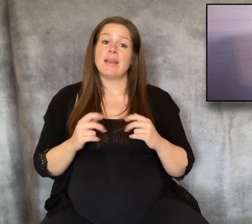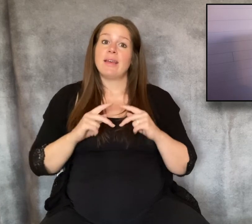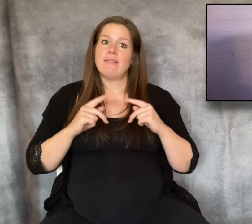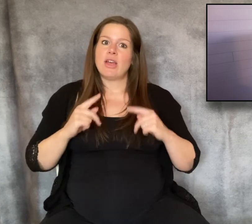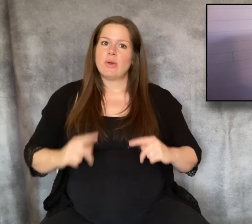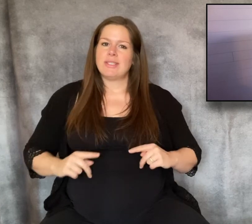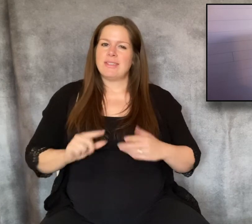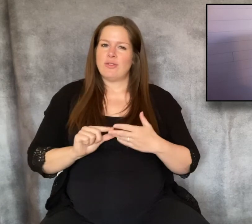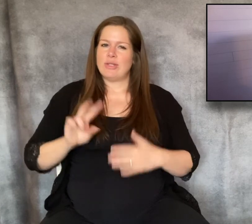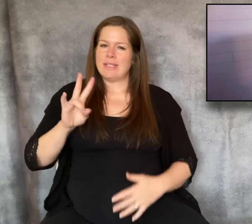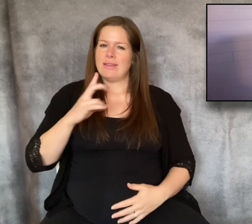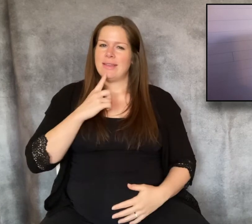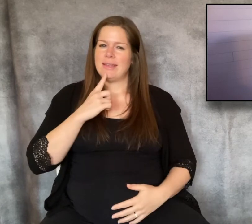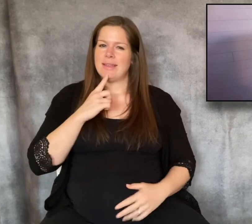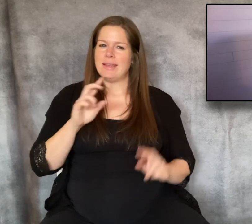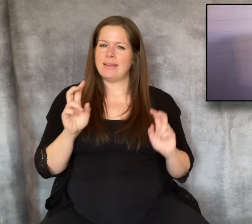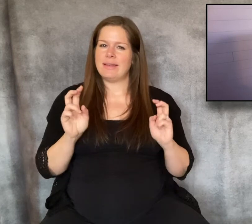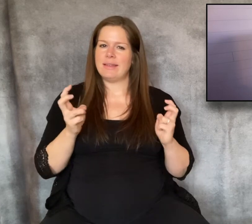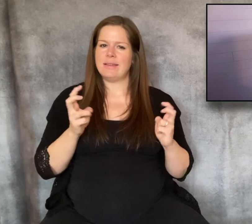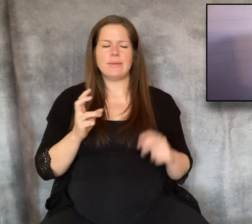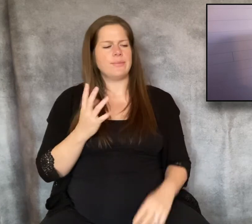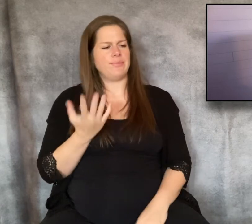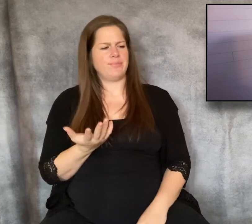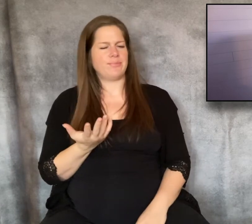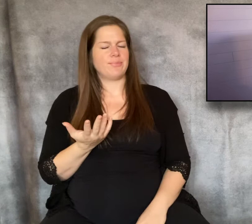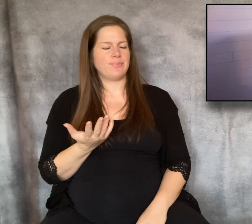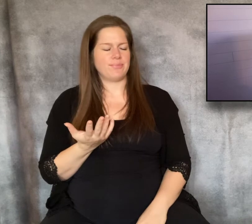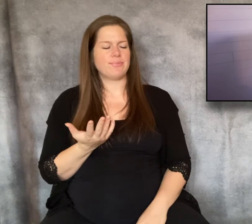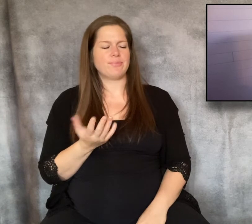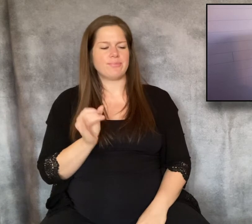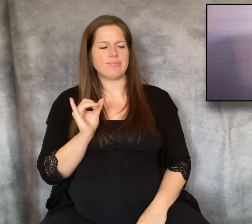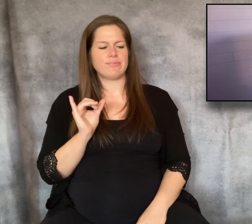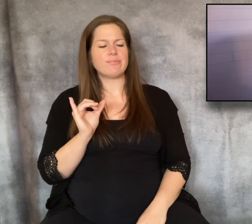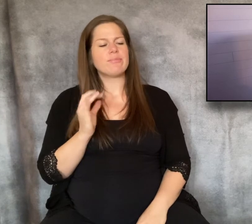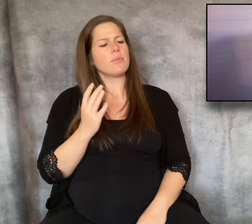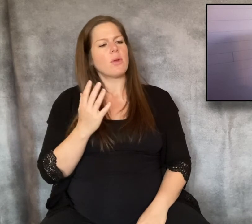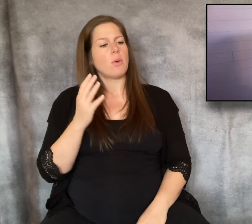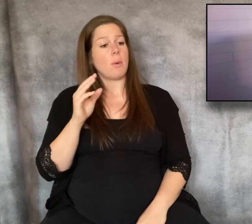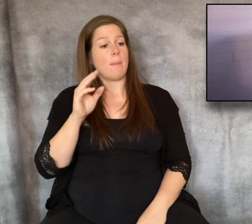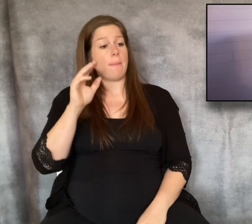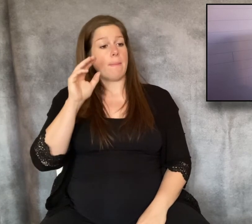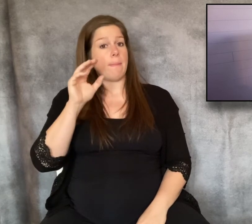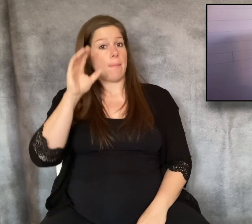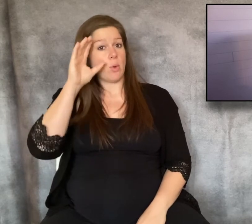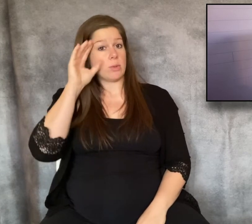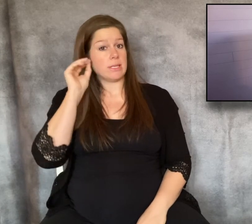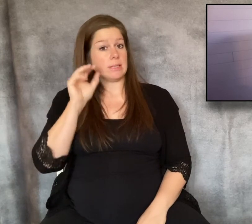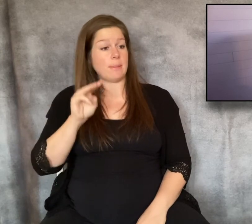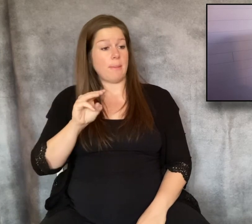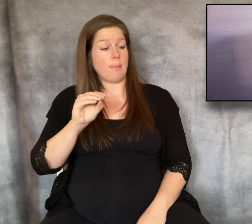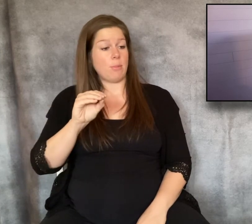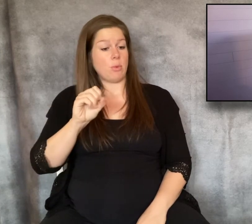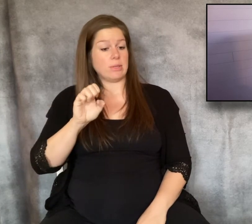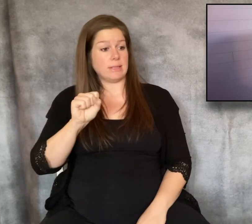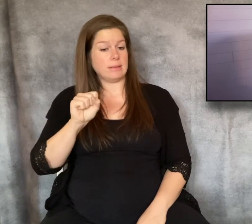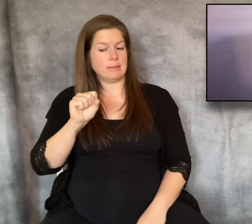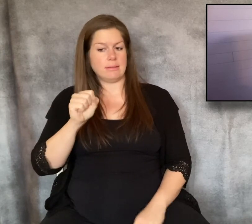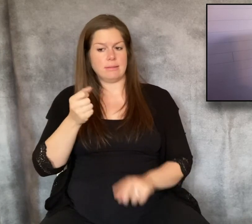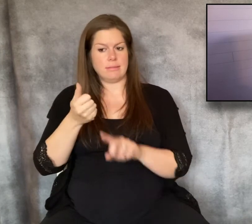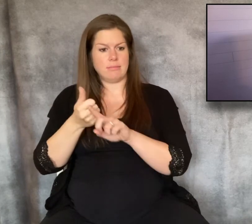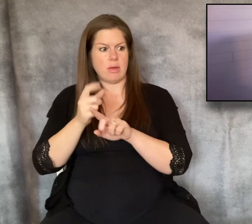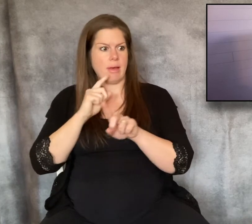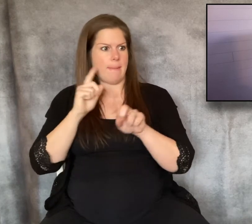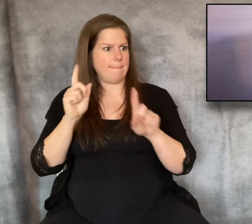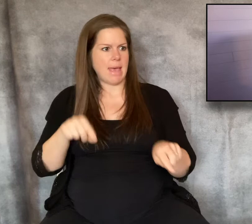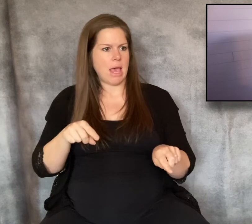They come back at him in verse 7, and they say, why then did Moses command one to give a certificate of divorce and to